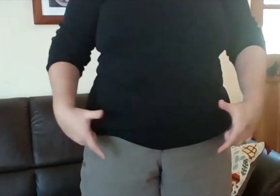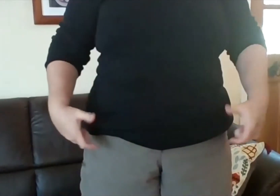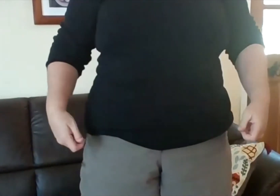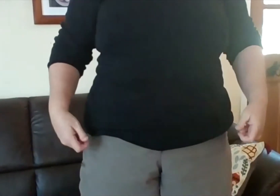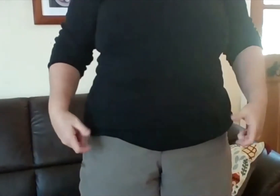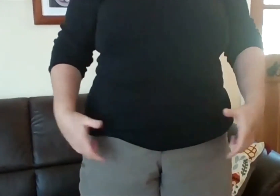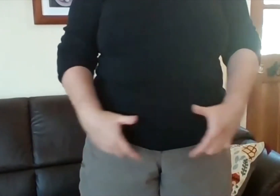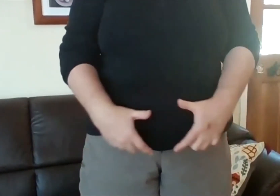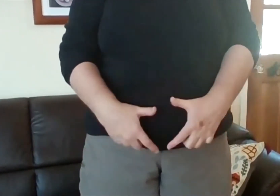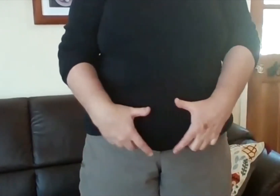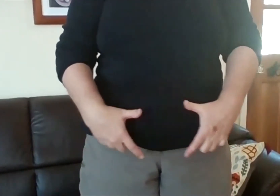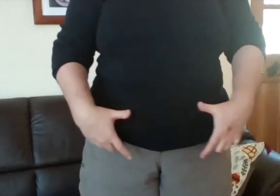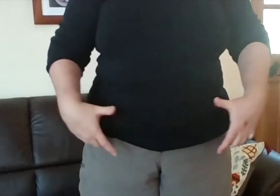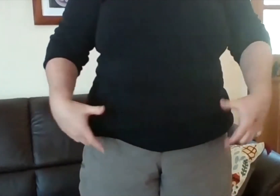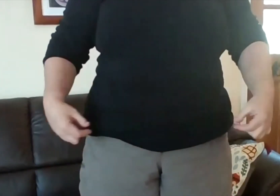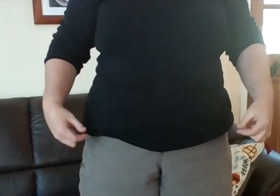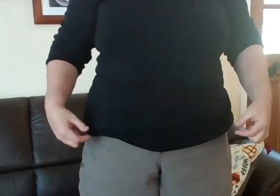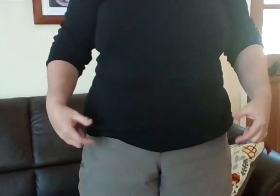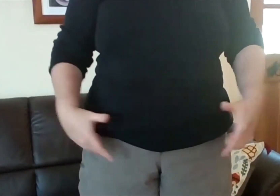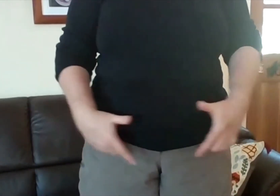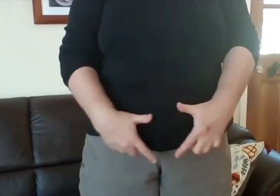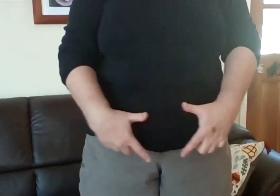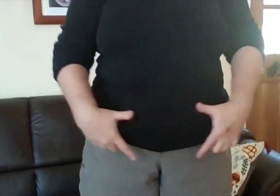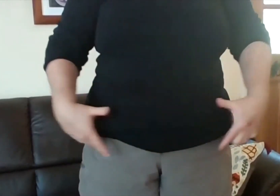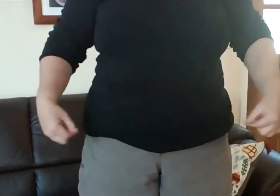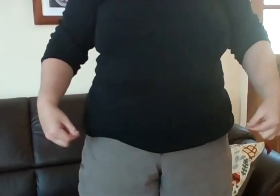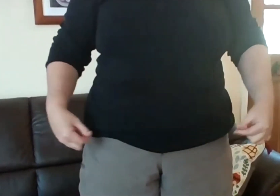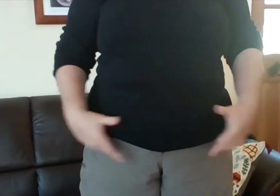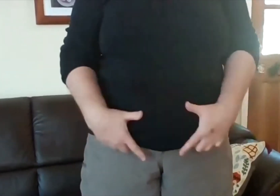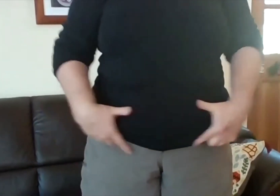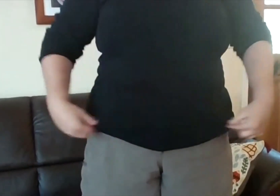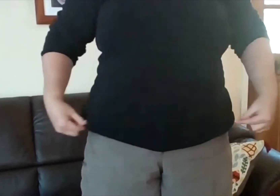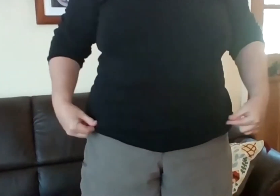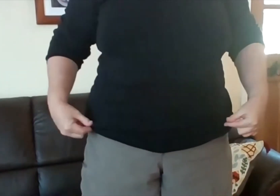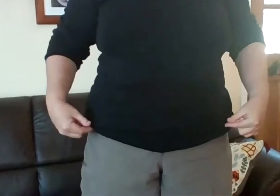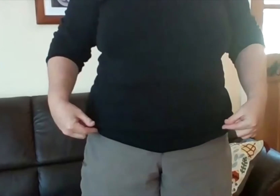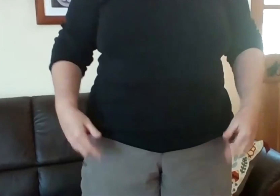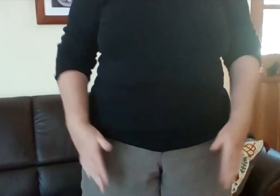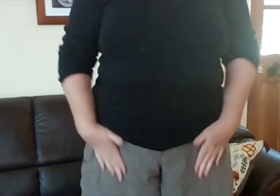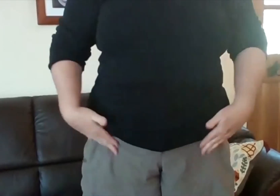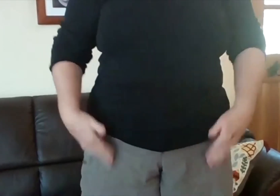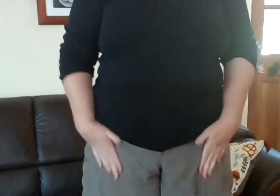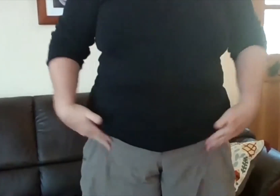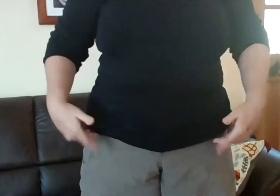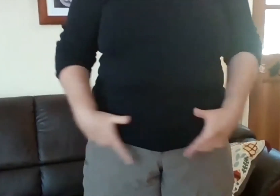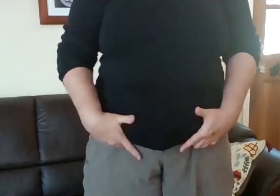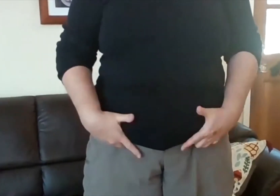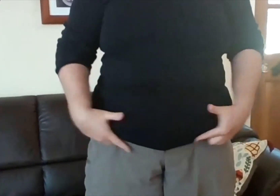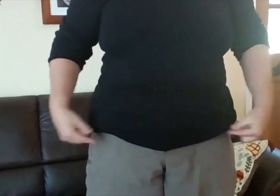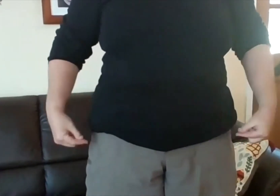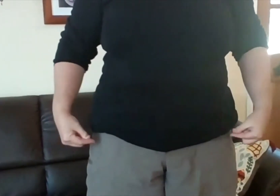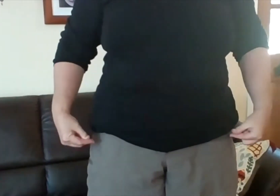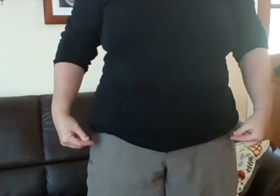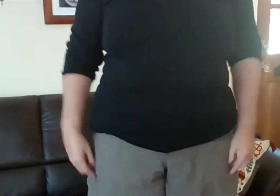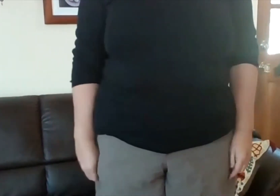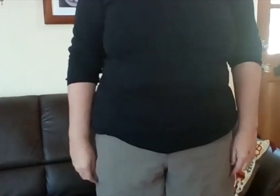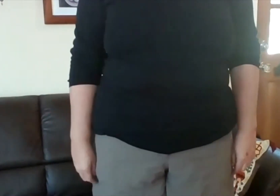the outline of your underpants. So underwear, pants, underwear.